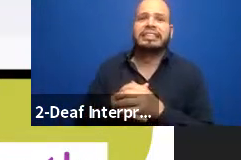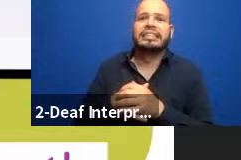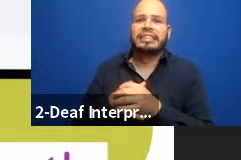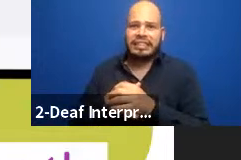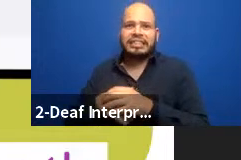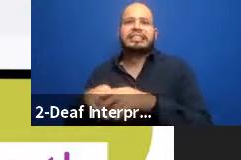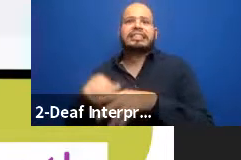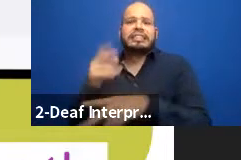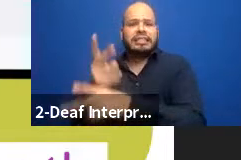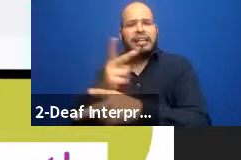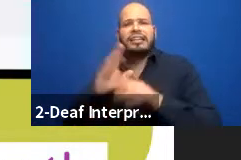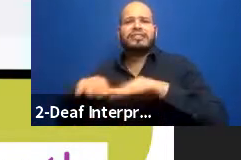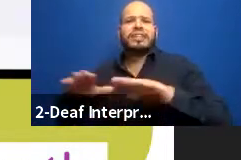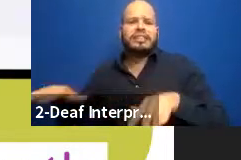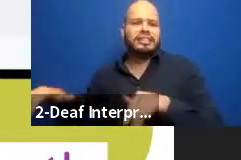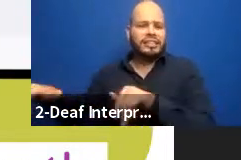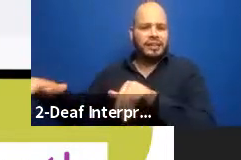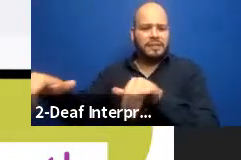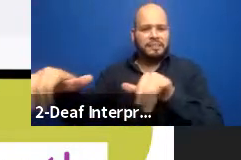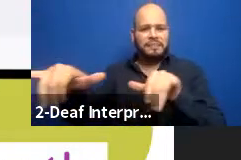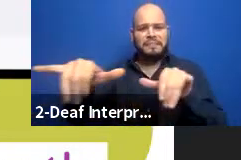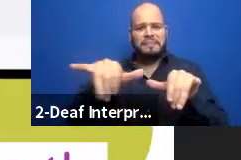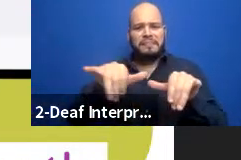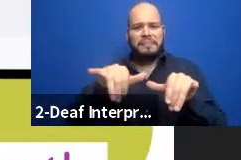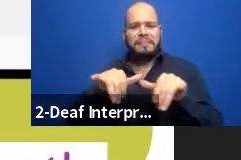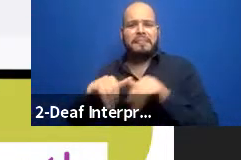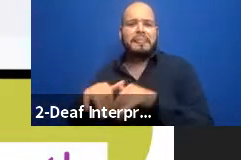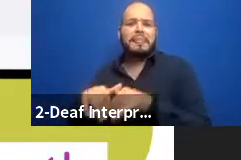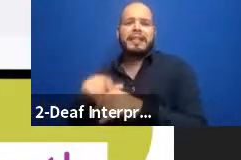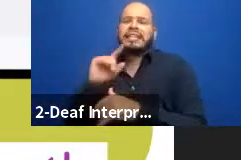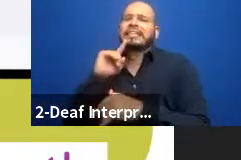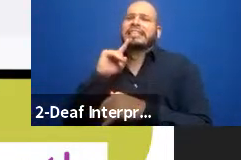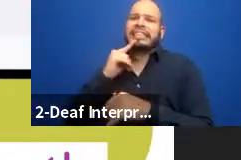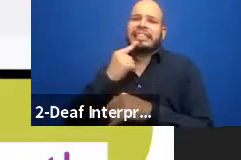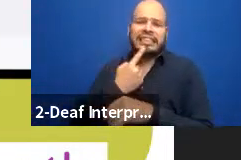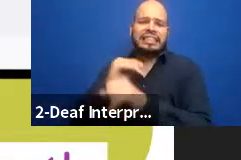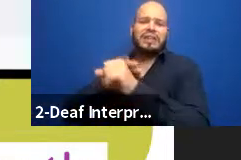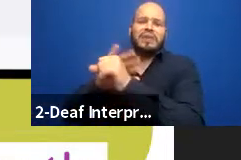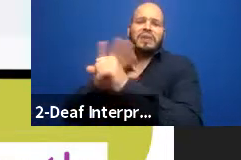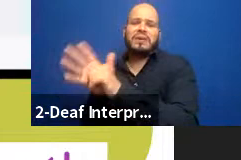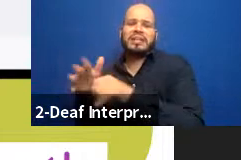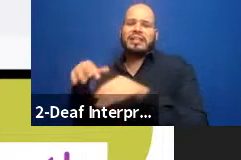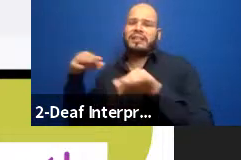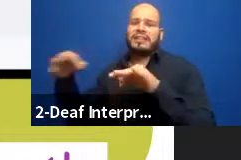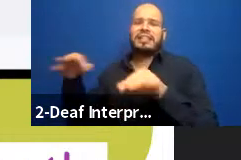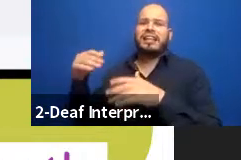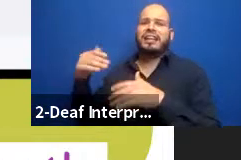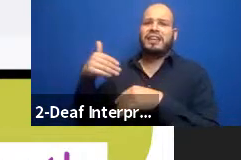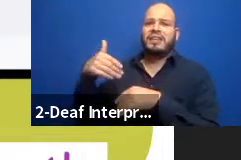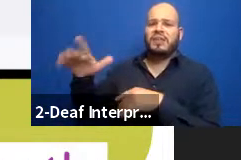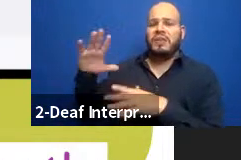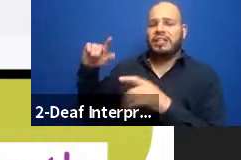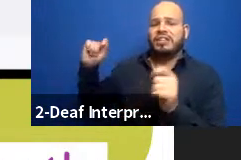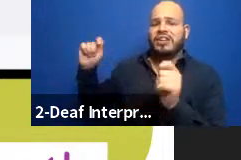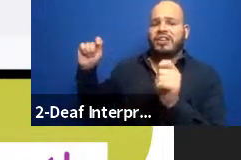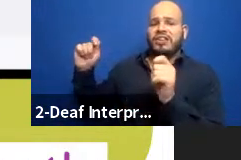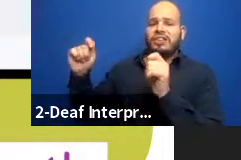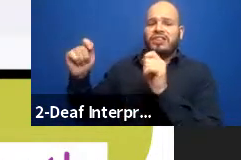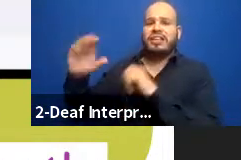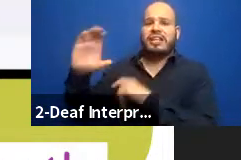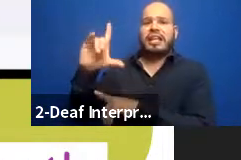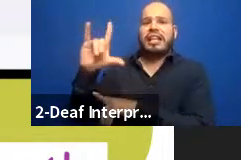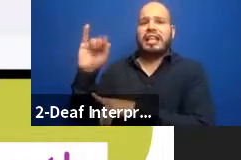me, but don't know I'm a seed. We are seeds existing, flourishing with no ID. No one is disposable, we are capable, rooted